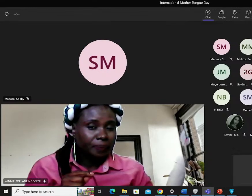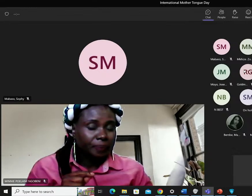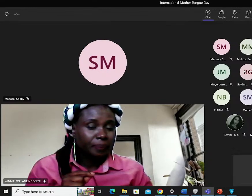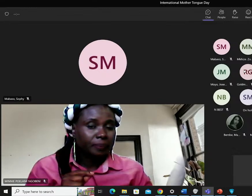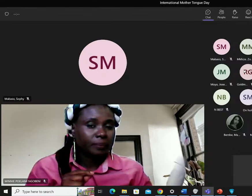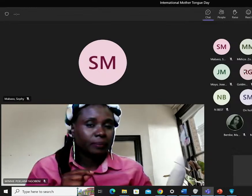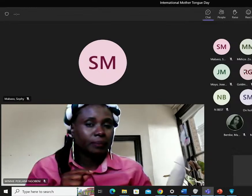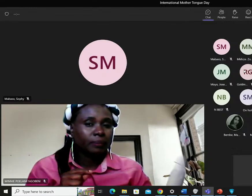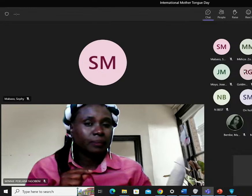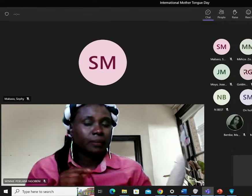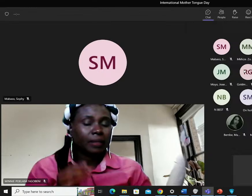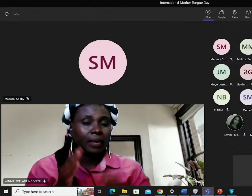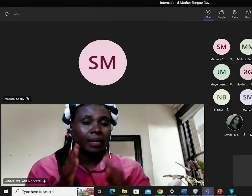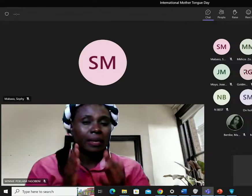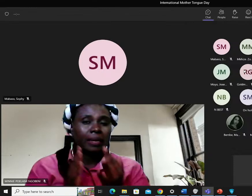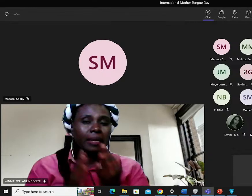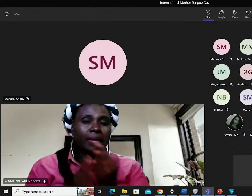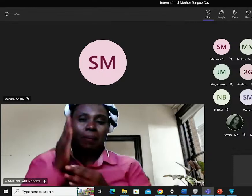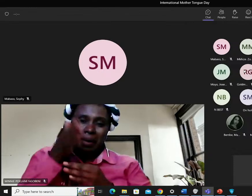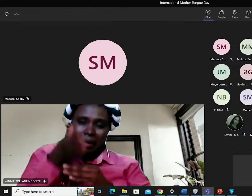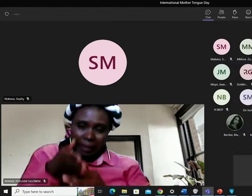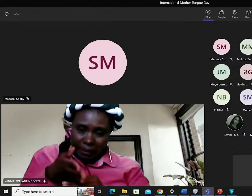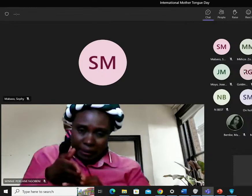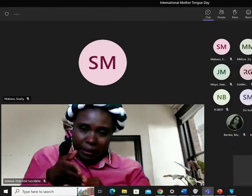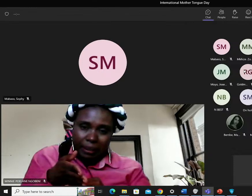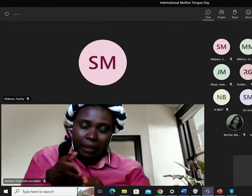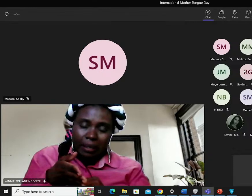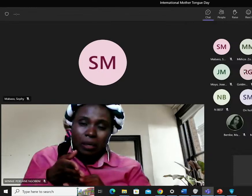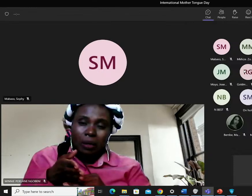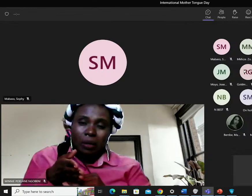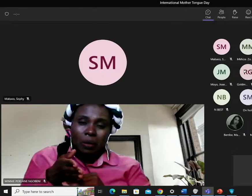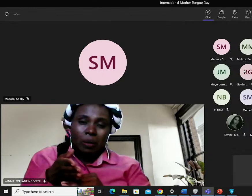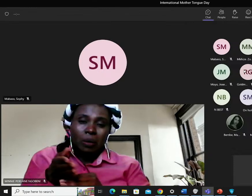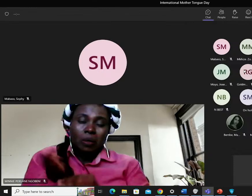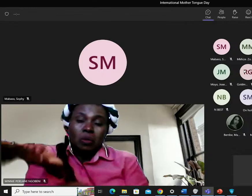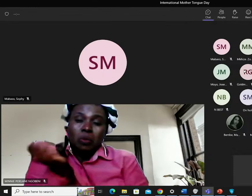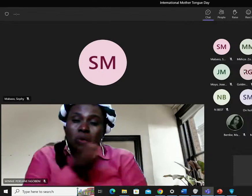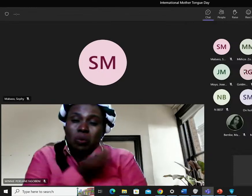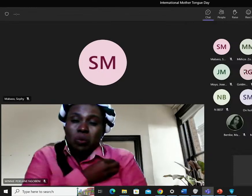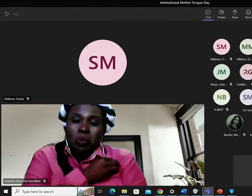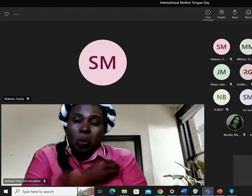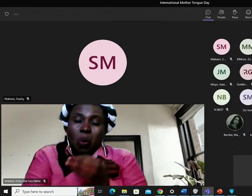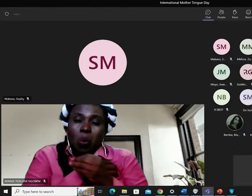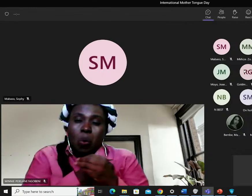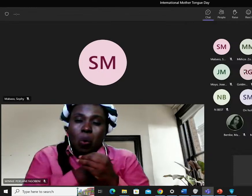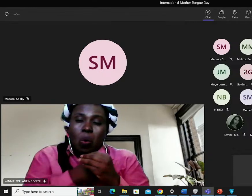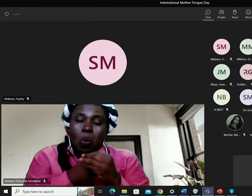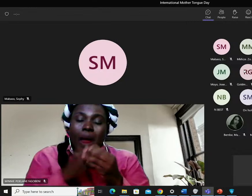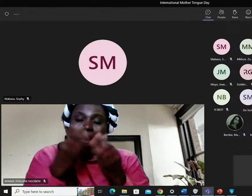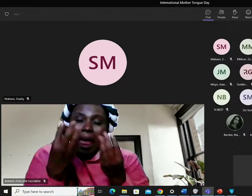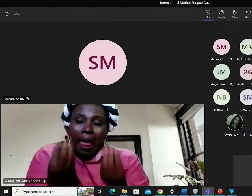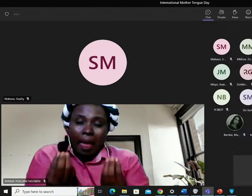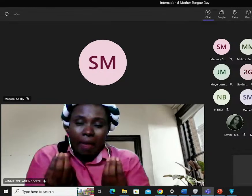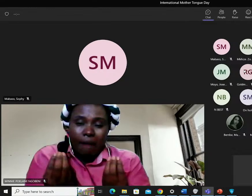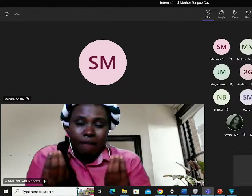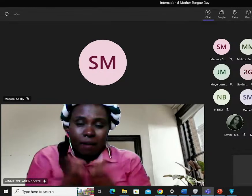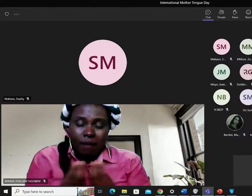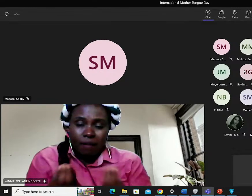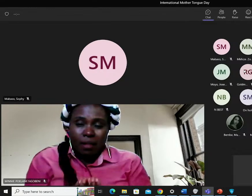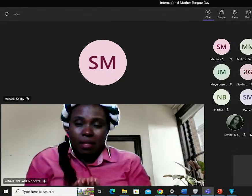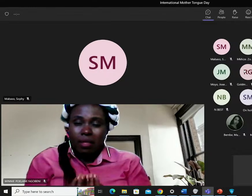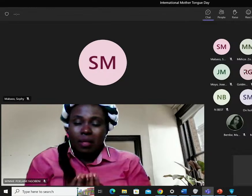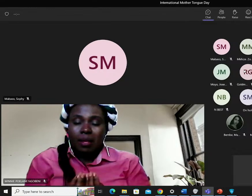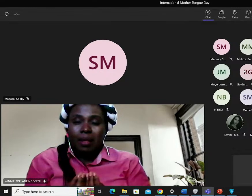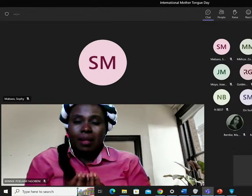the bridge to wealth, to everything. Sibulele ke